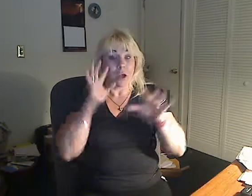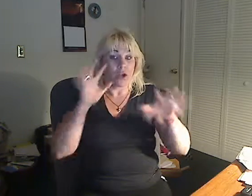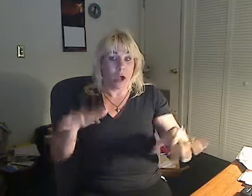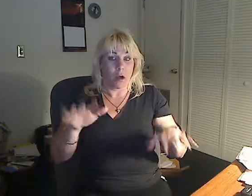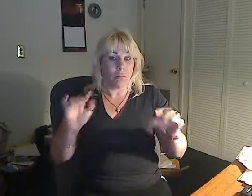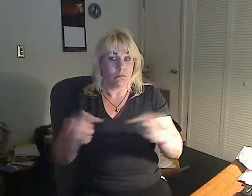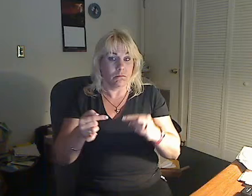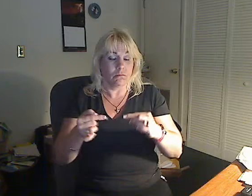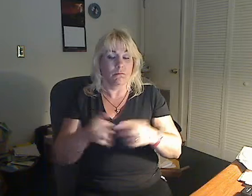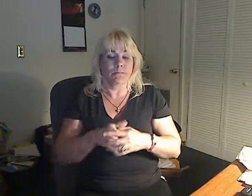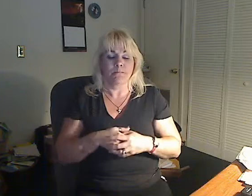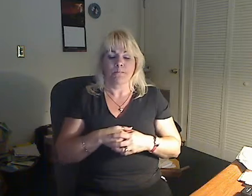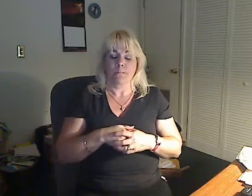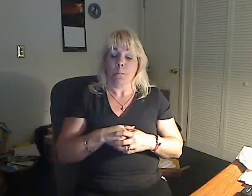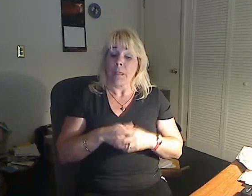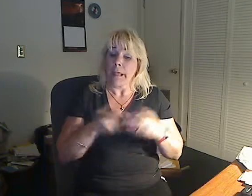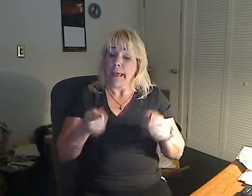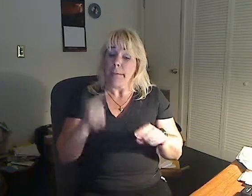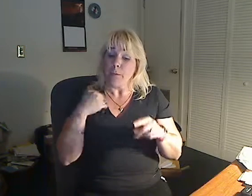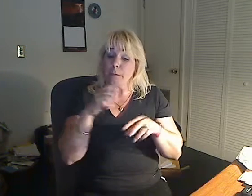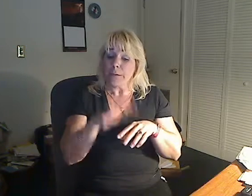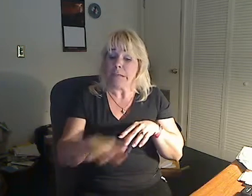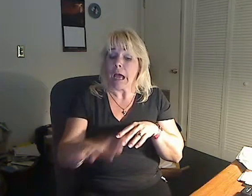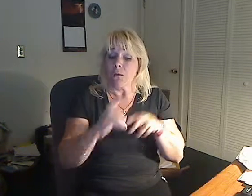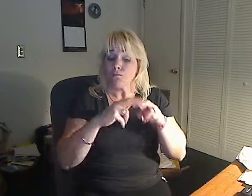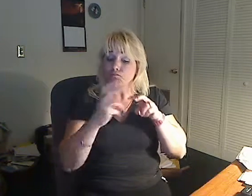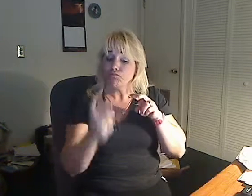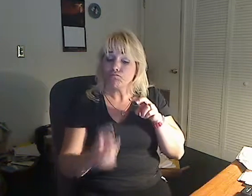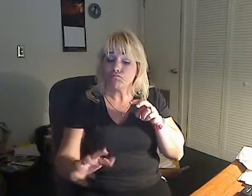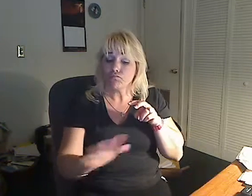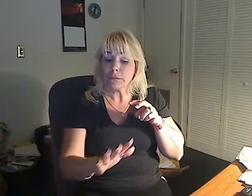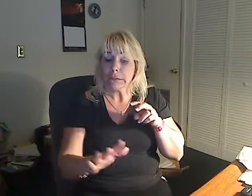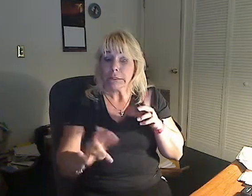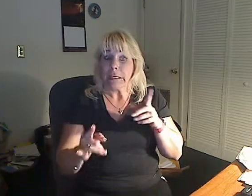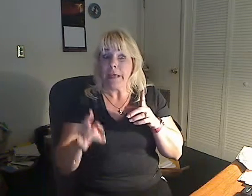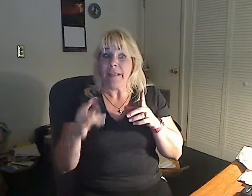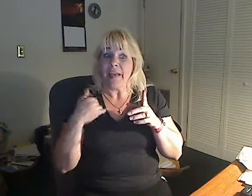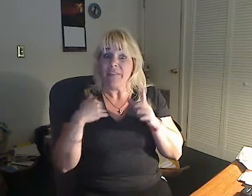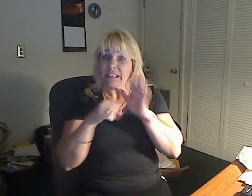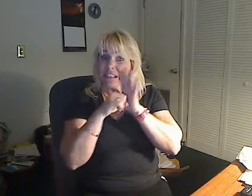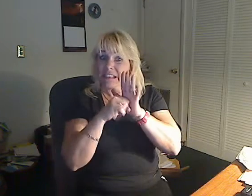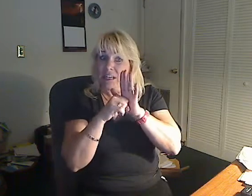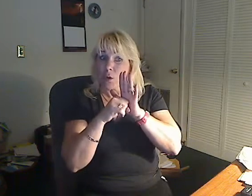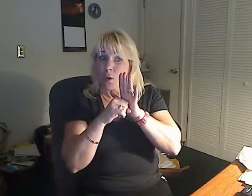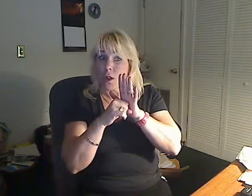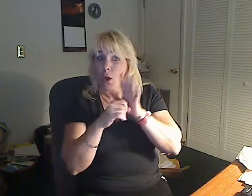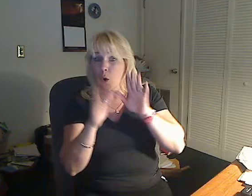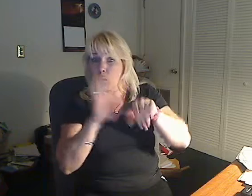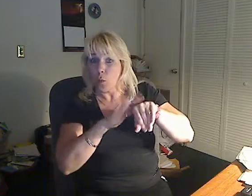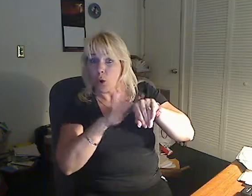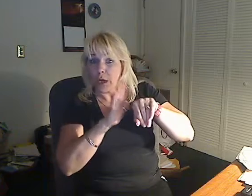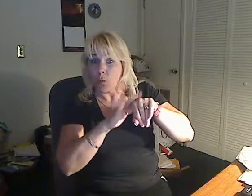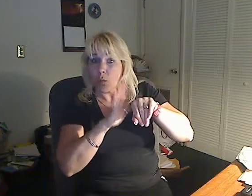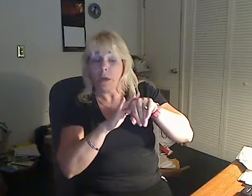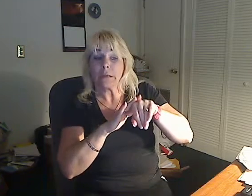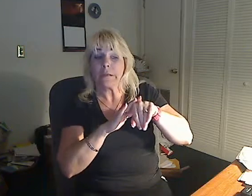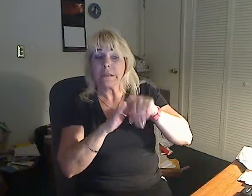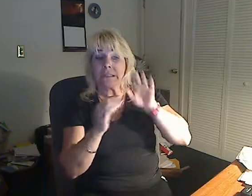were down there, and the dive master that was with us started getting our attention, and they have a sign for it where they do the number 4 sticking up because of the way the fin